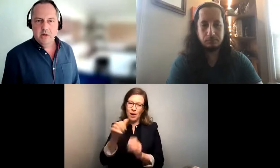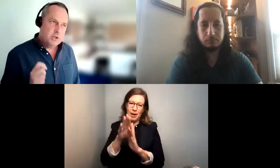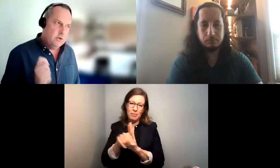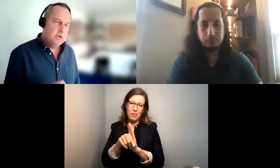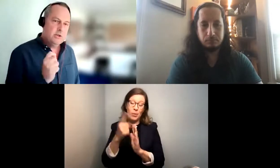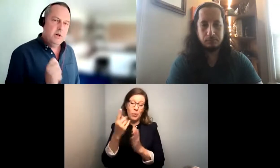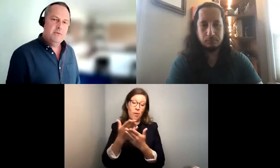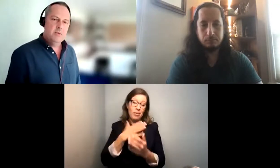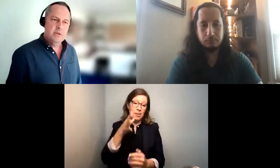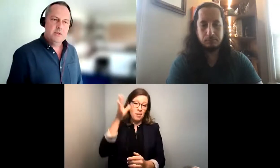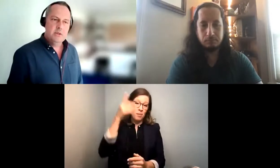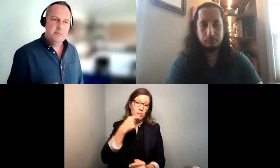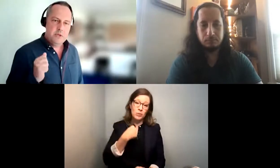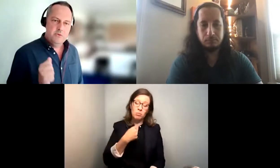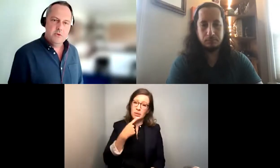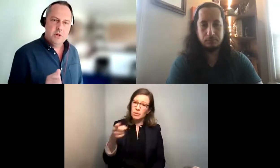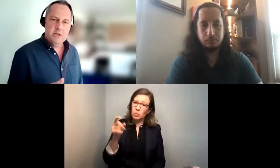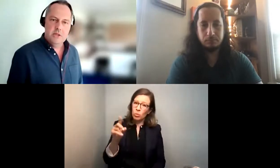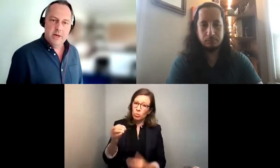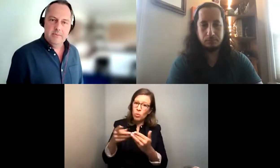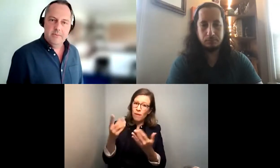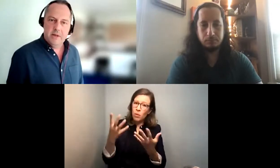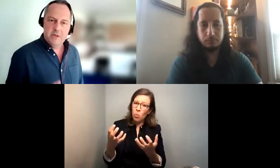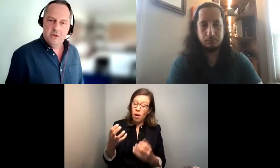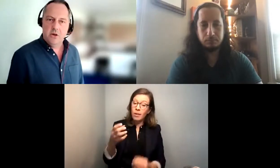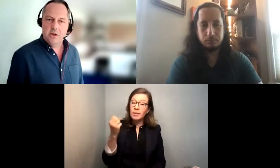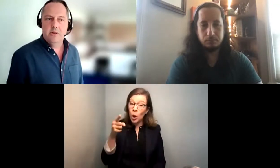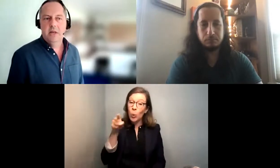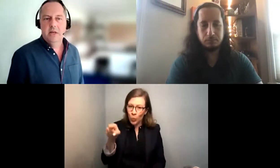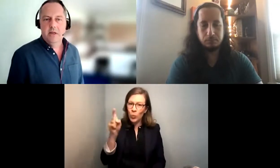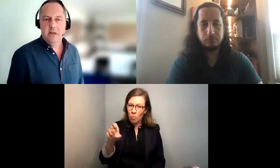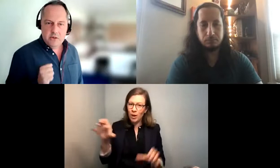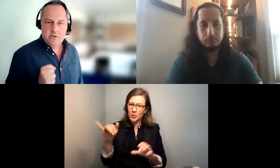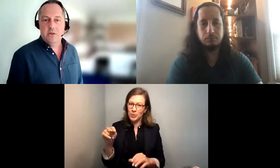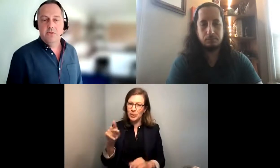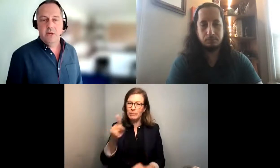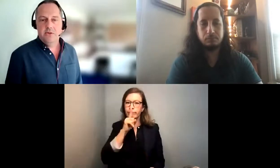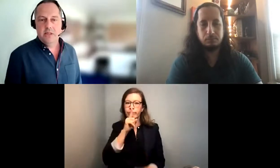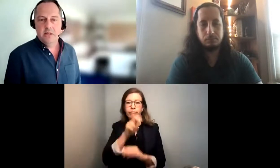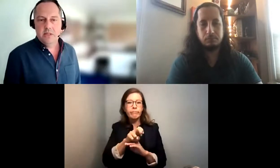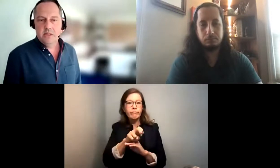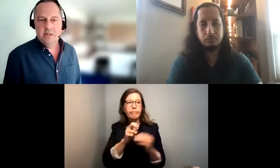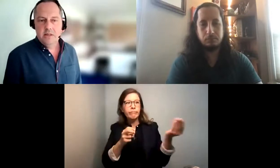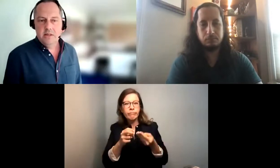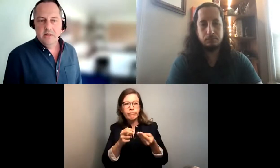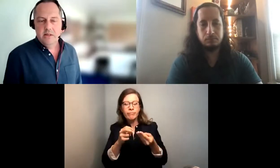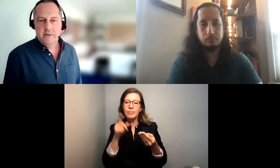me was, you can do whatever you want to do, but you've got to do it. It's not going to come, so you've got to fight for these